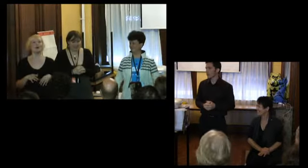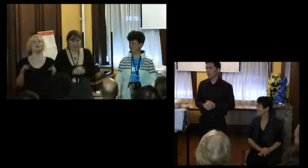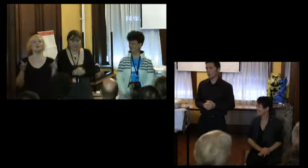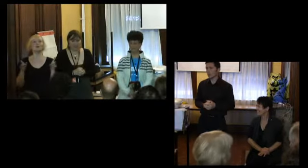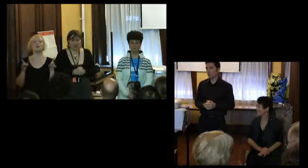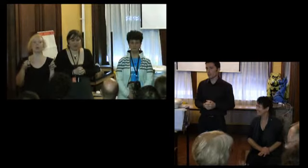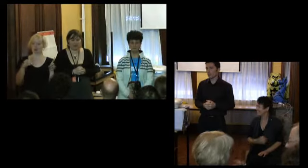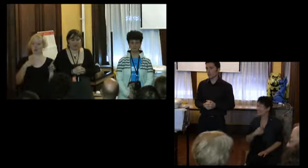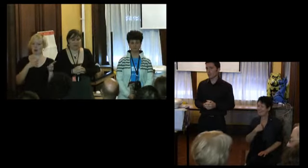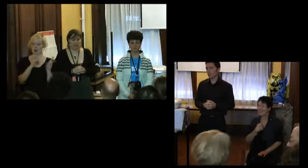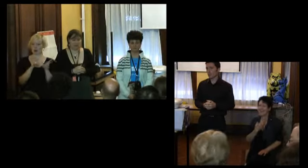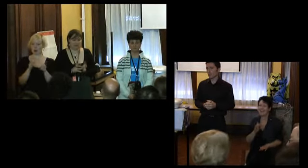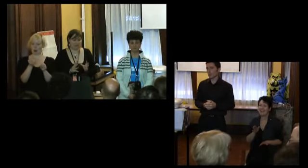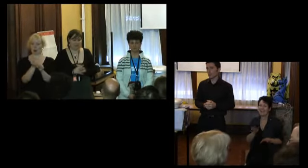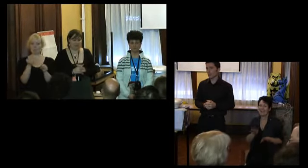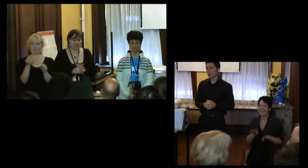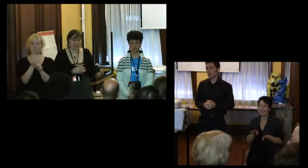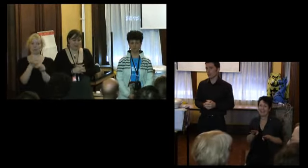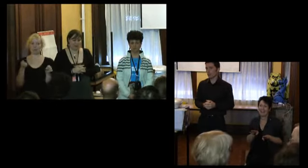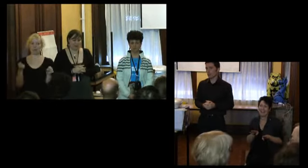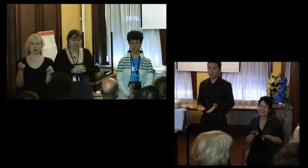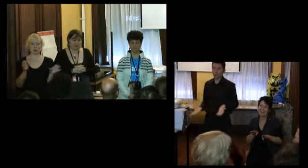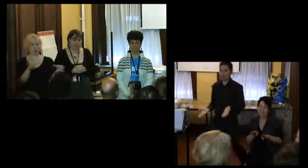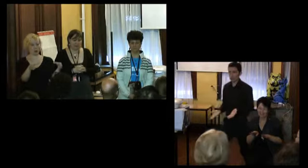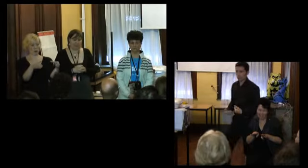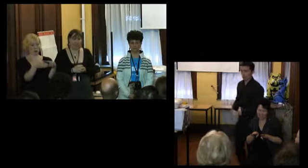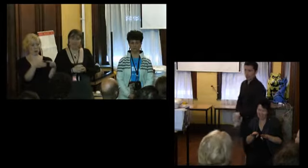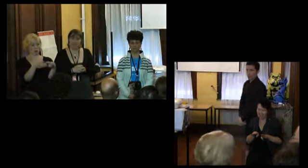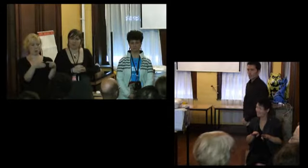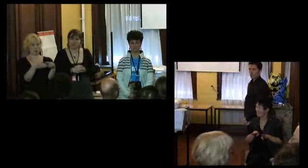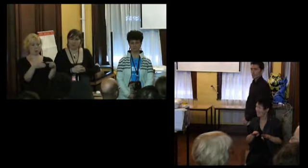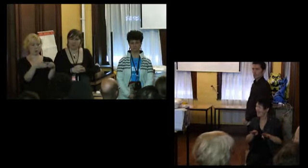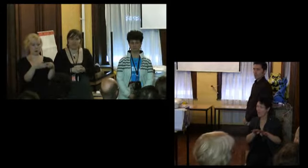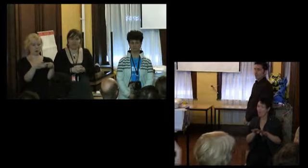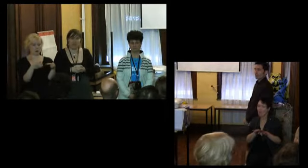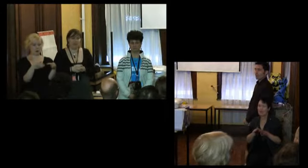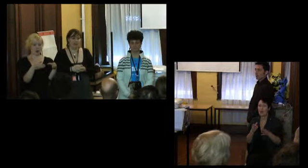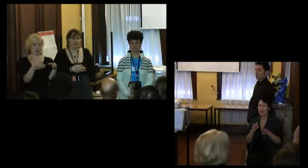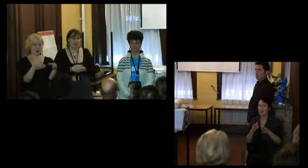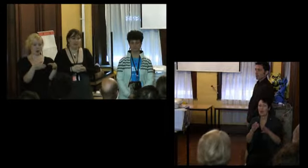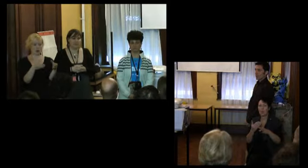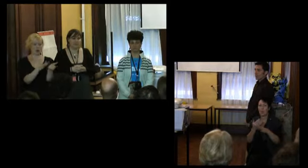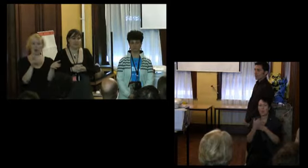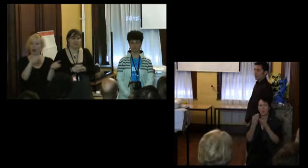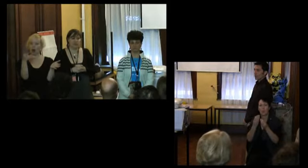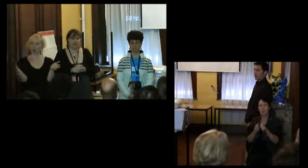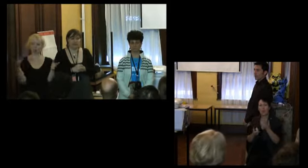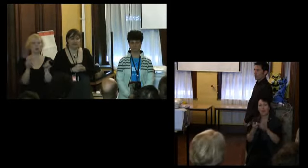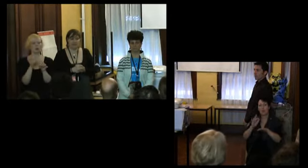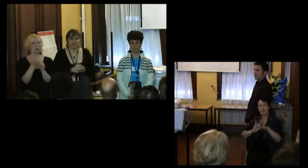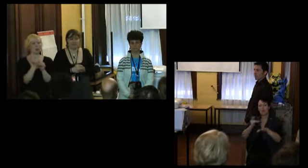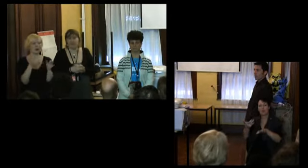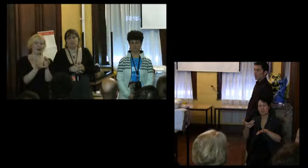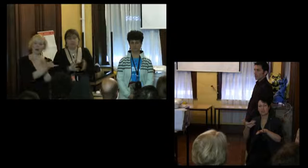So I also work with a group of other museum professionals. The group is called Culture